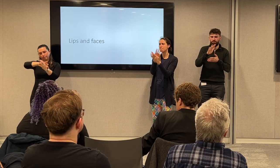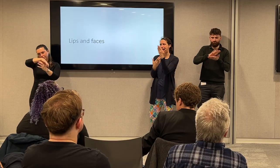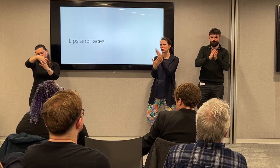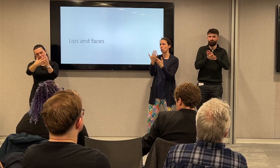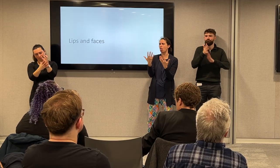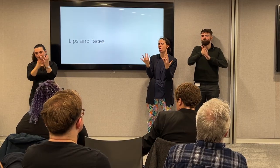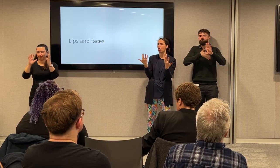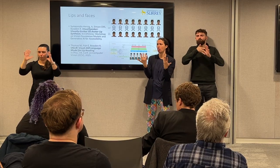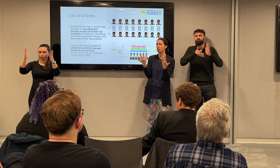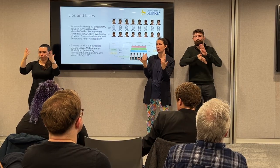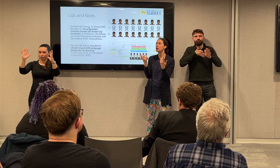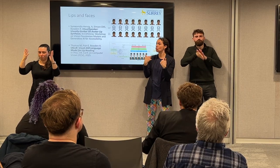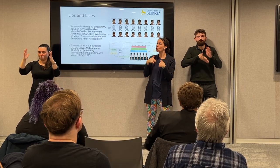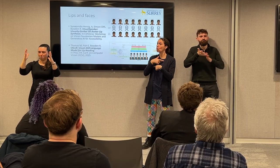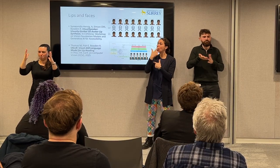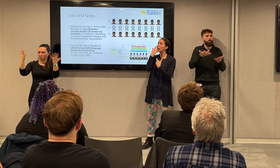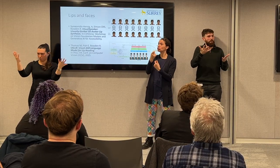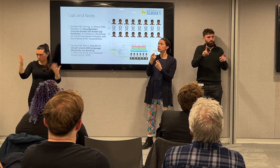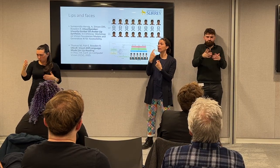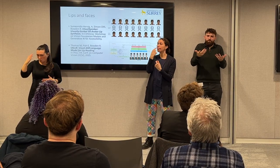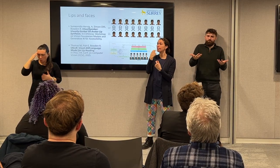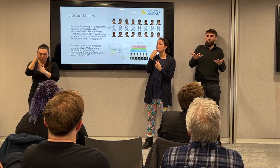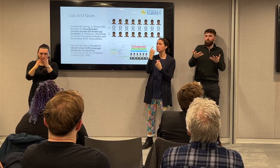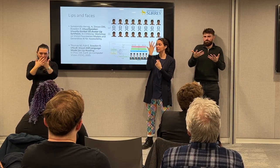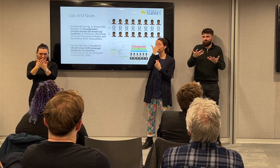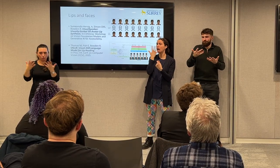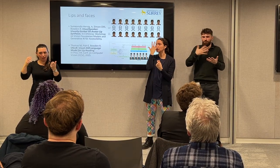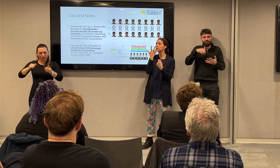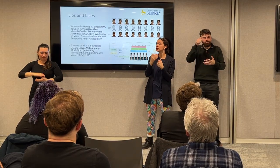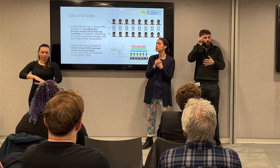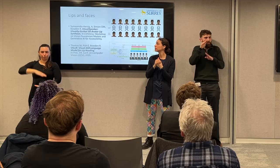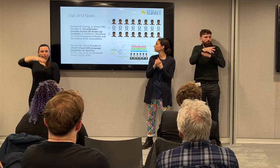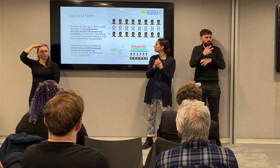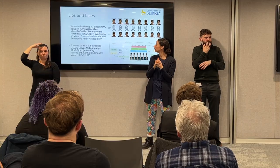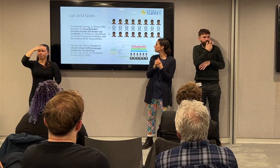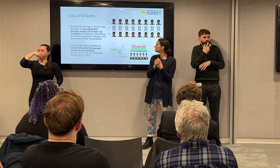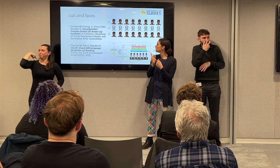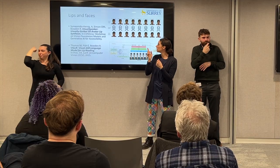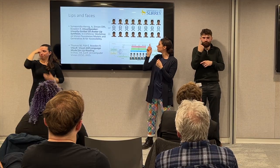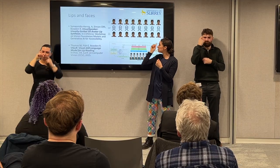manuals. We're also interested in lips and faces. So we've